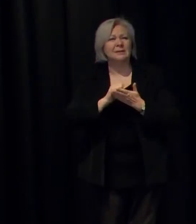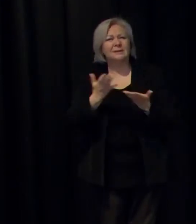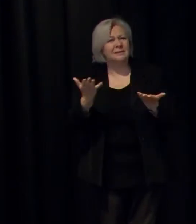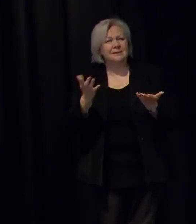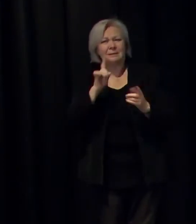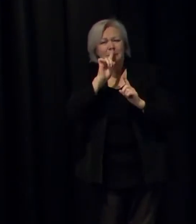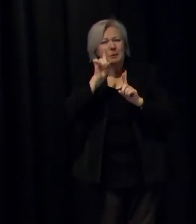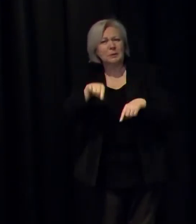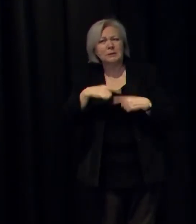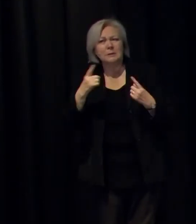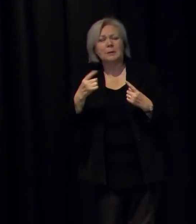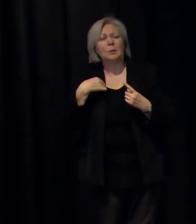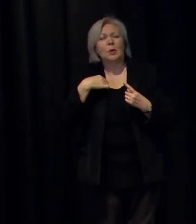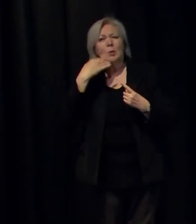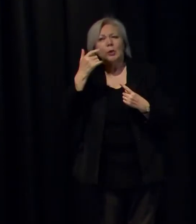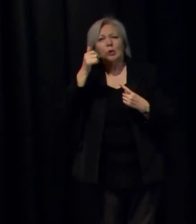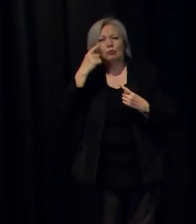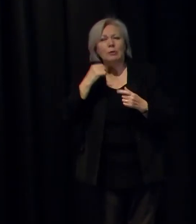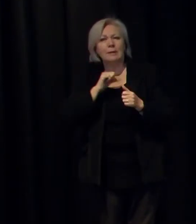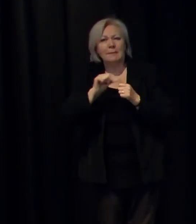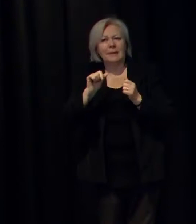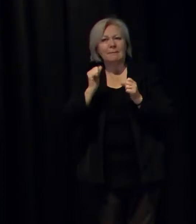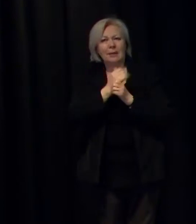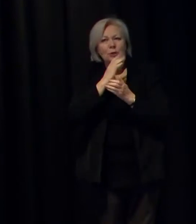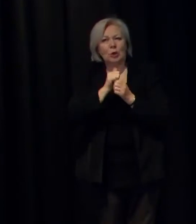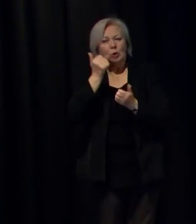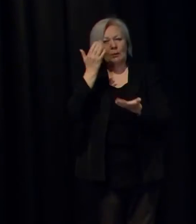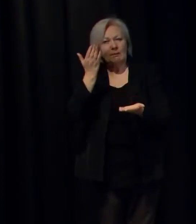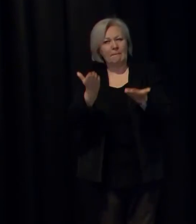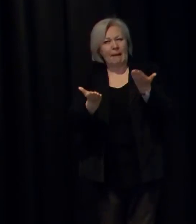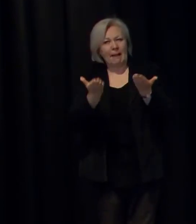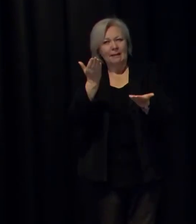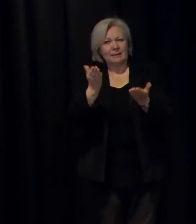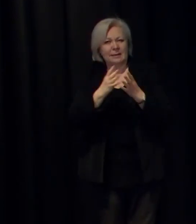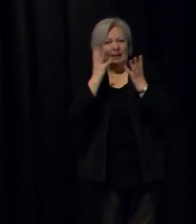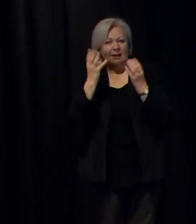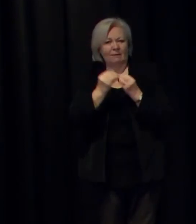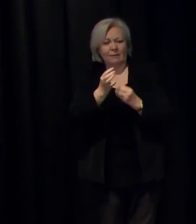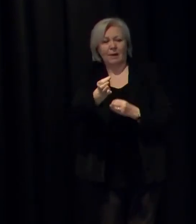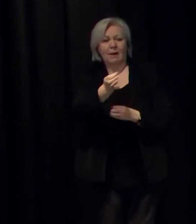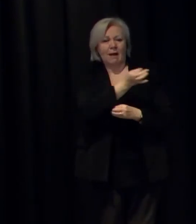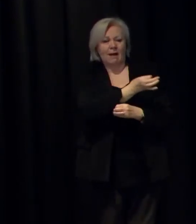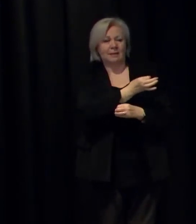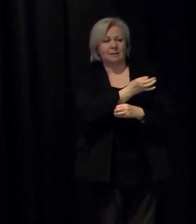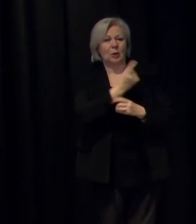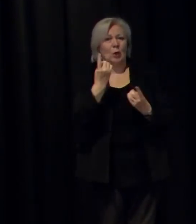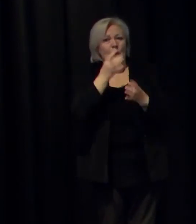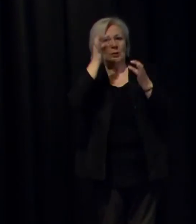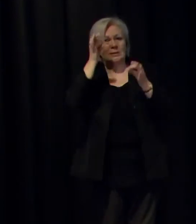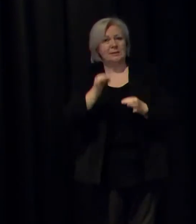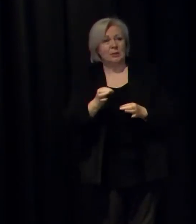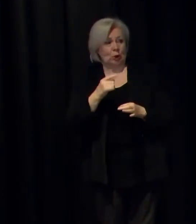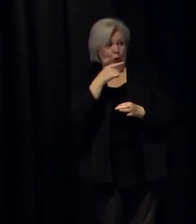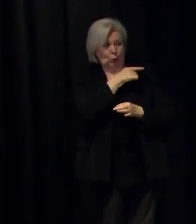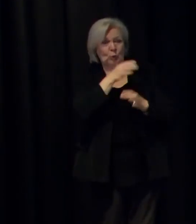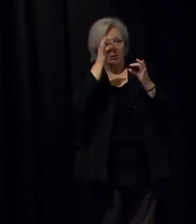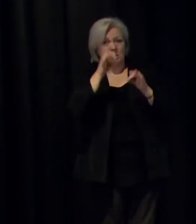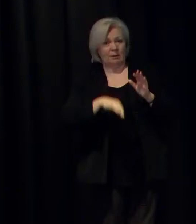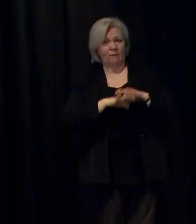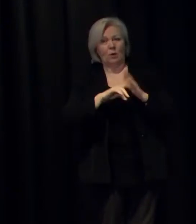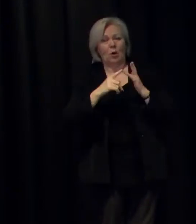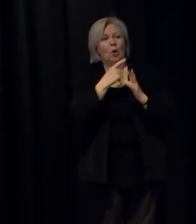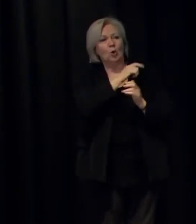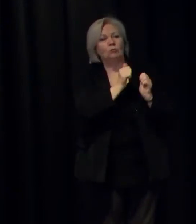always tried to tread a path that balances those competing issues. Was it ultimately your decision, or was it a collaborative decision that you